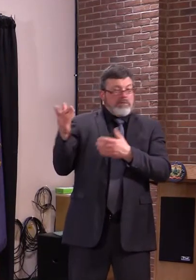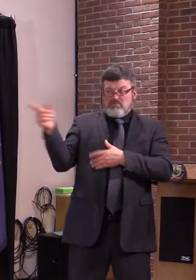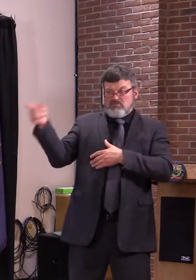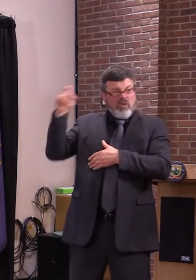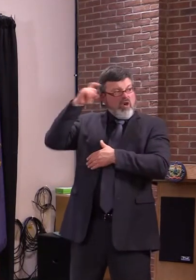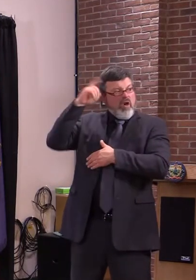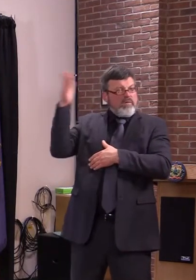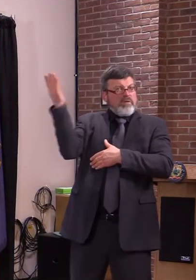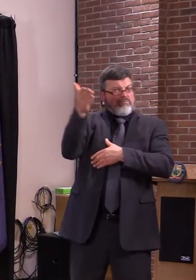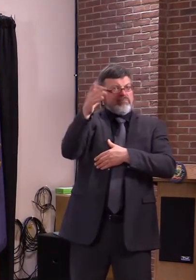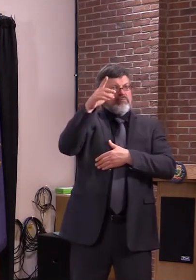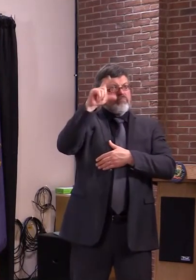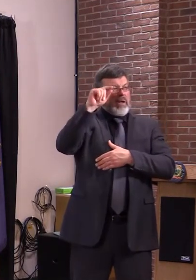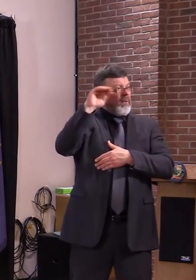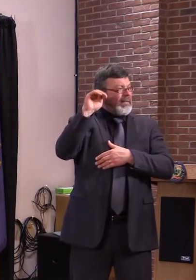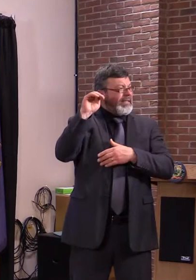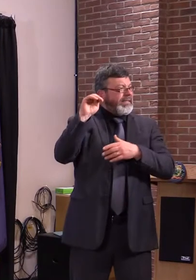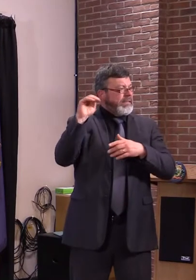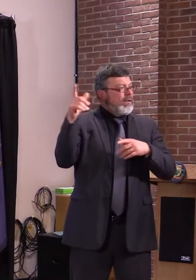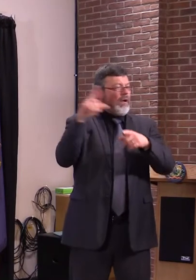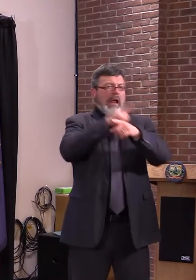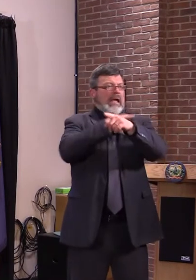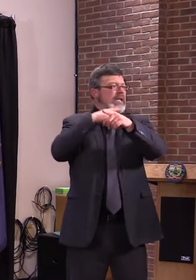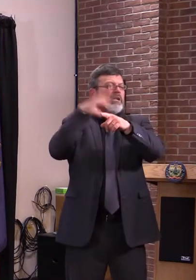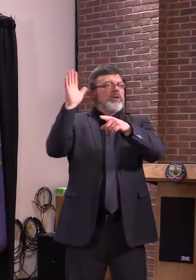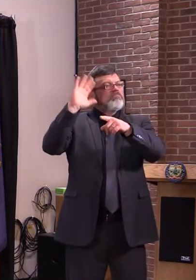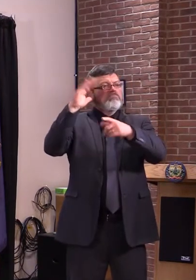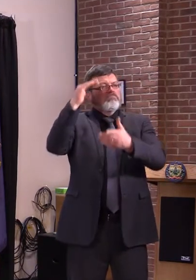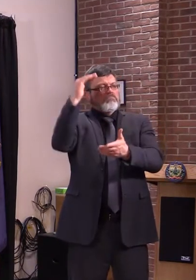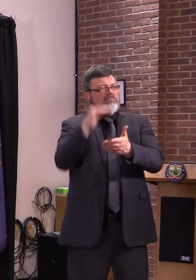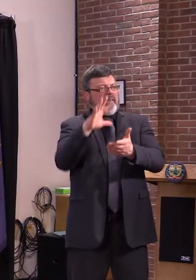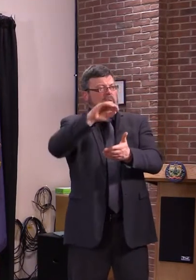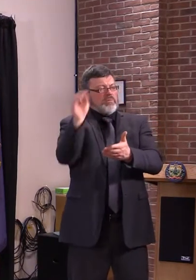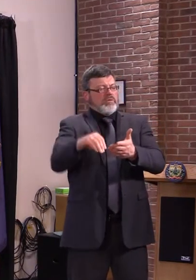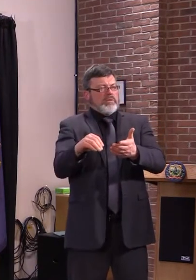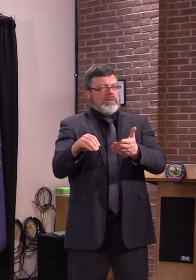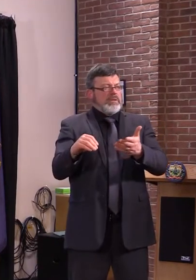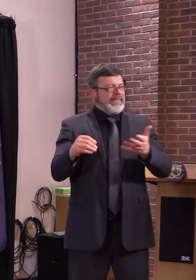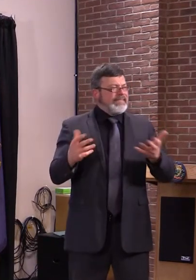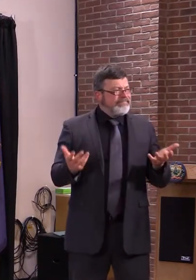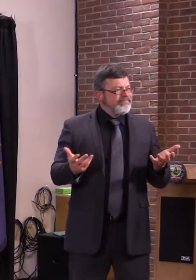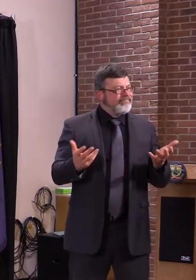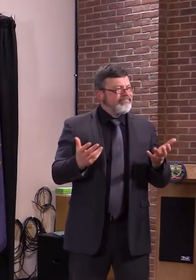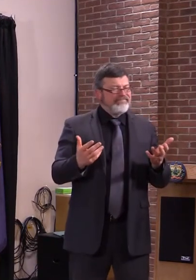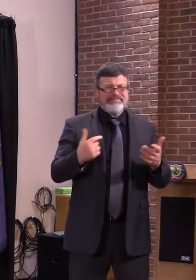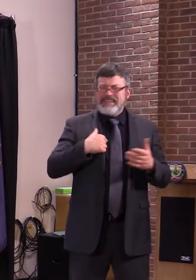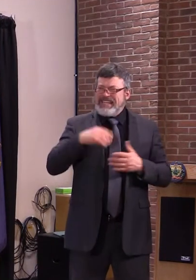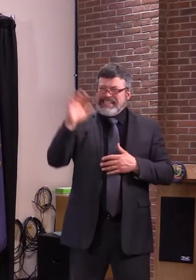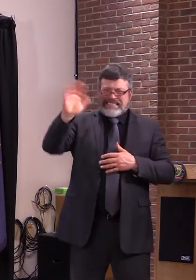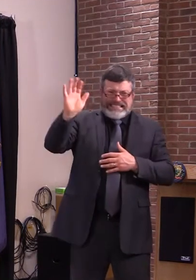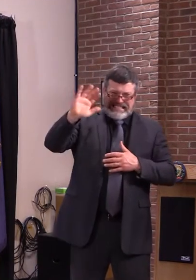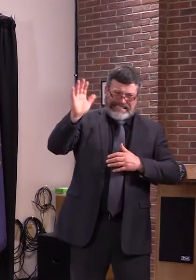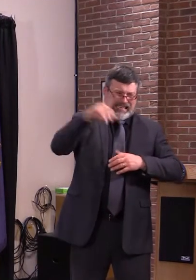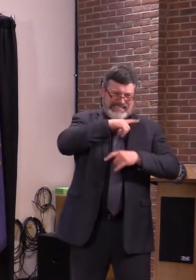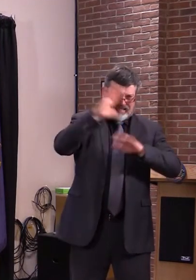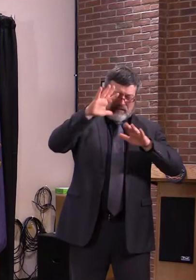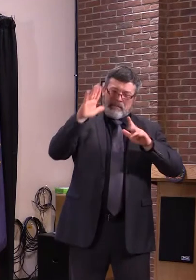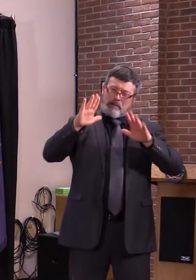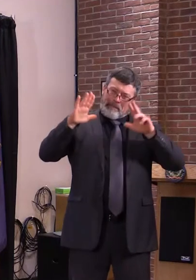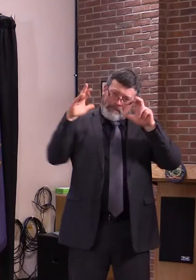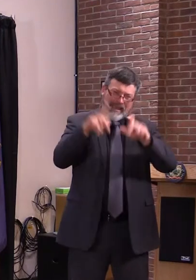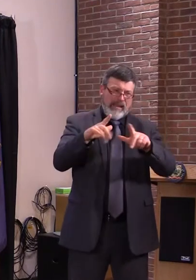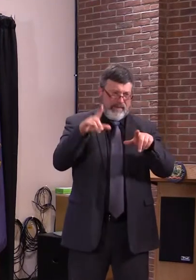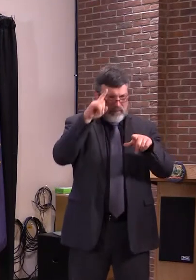remaining half into surplus waterfall language, but we ask it to be restored in full. This is not the kind of investment